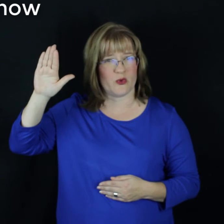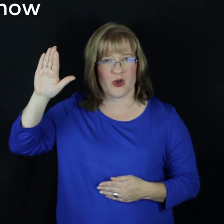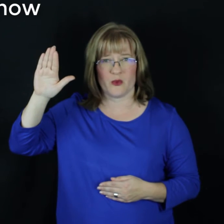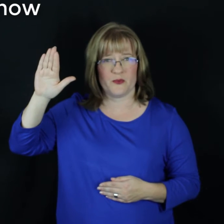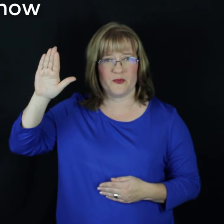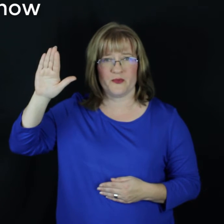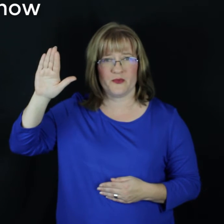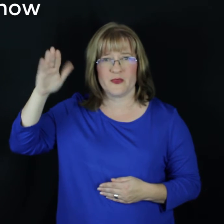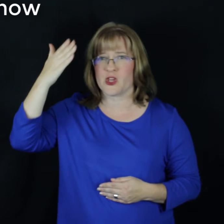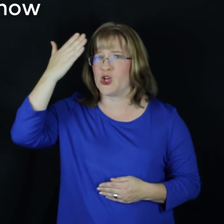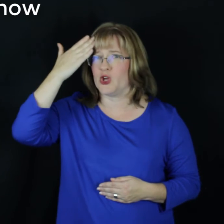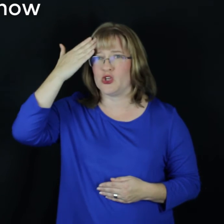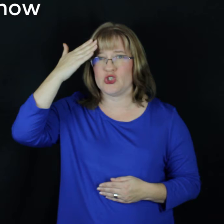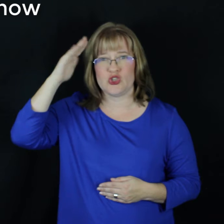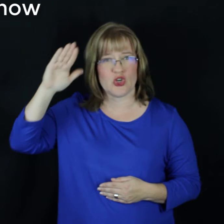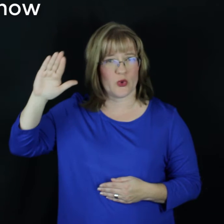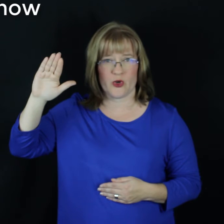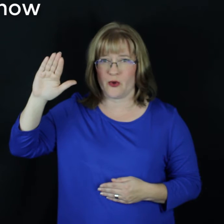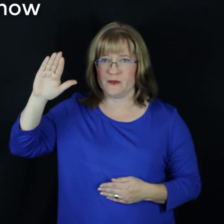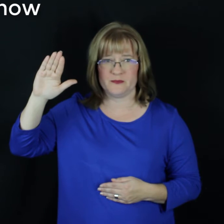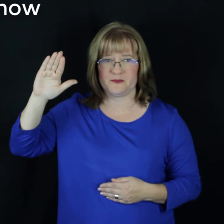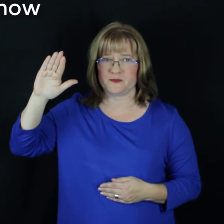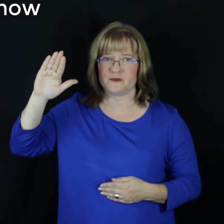know. Don't know.